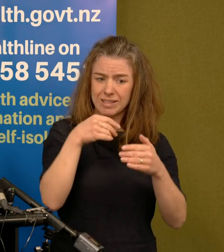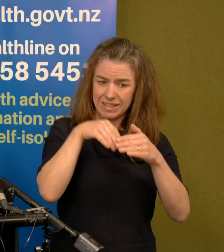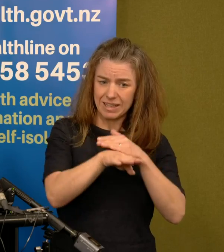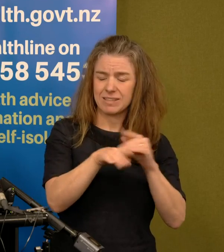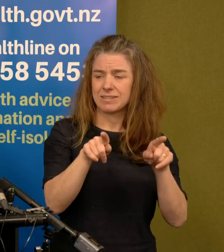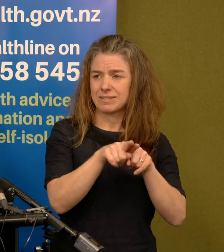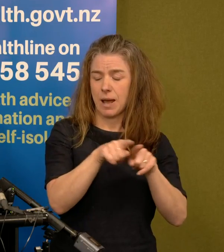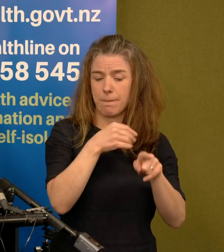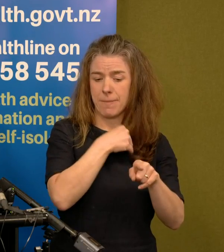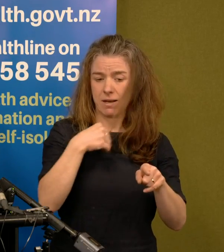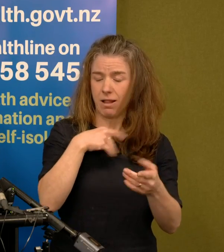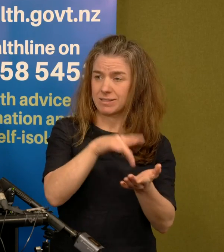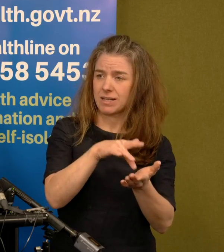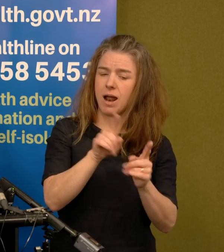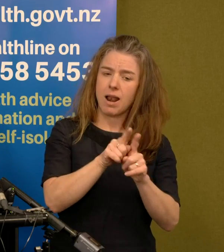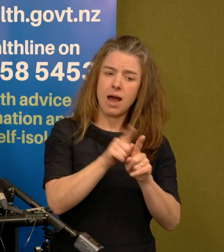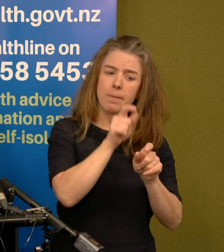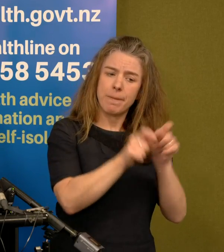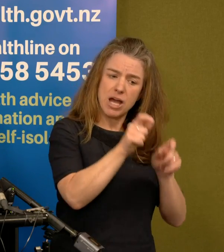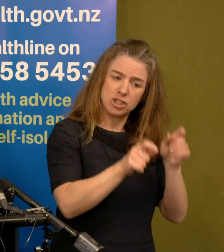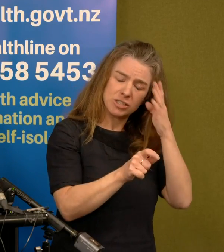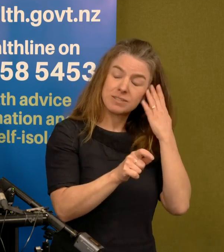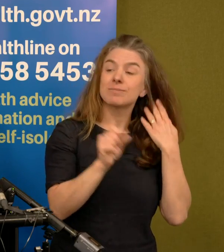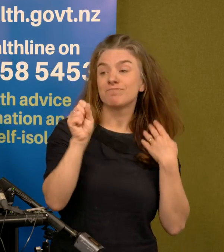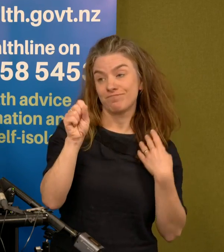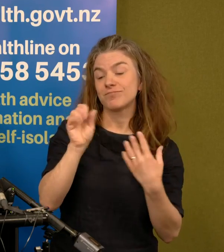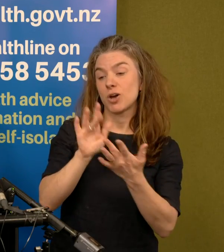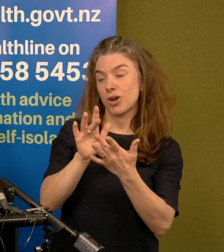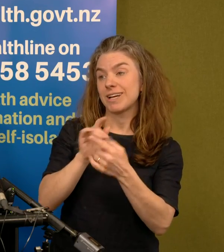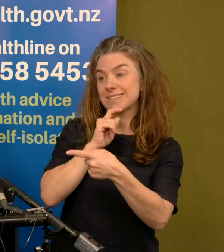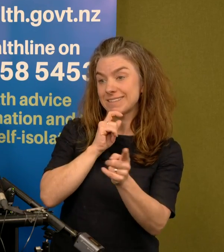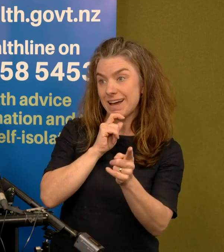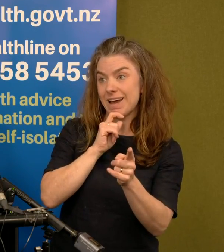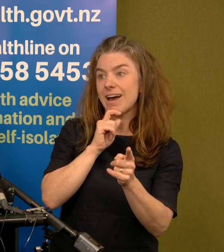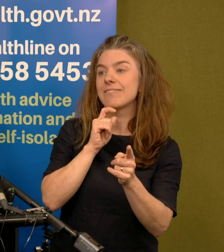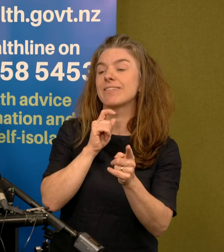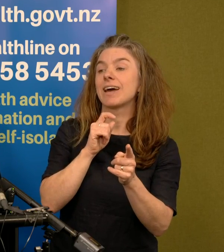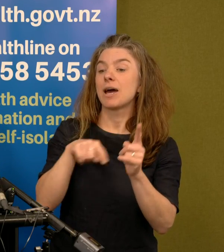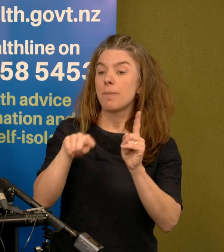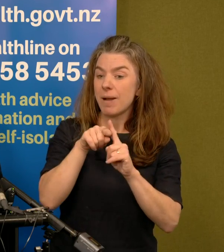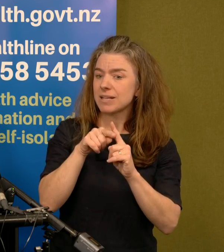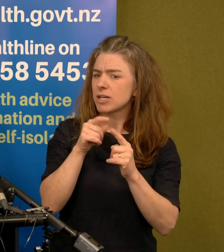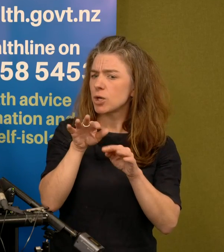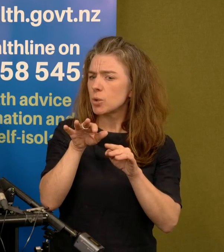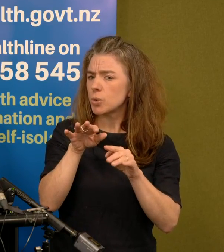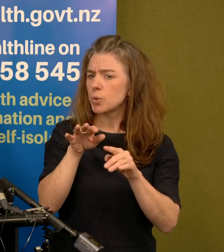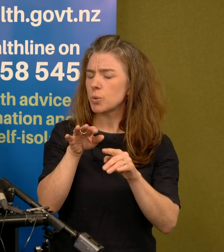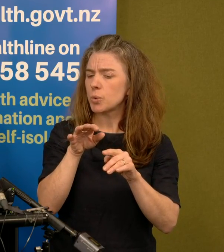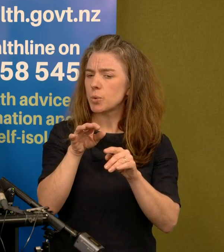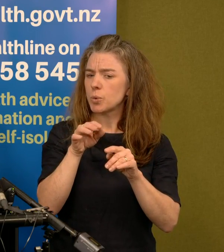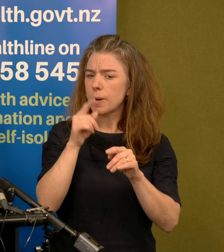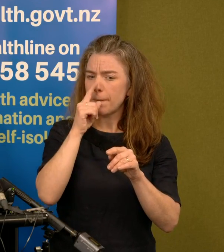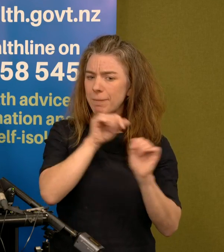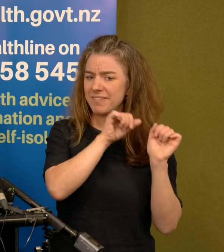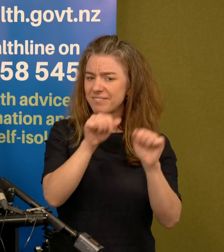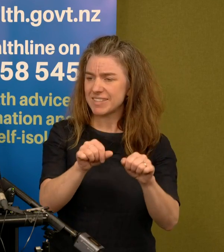Regional Public Health staff have been in touch with both those GP clinics and are working with them to identify the level of risk there may be for either staff